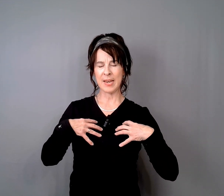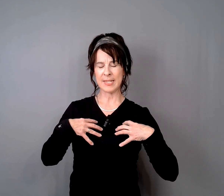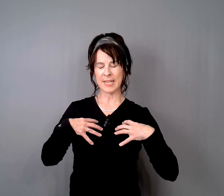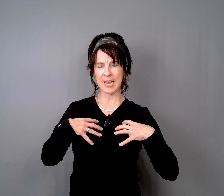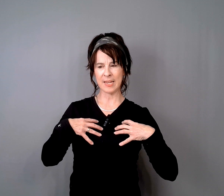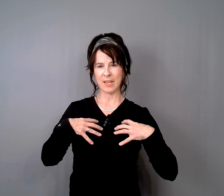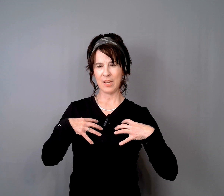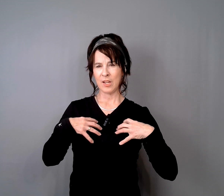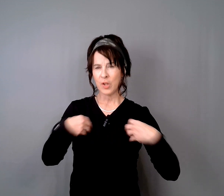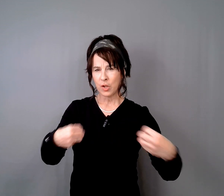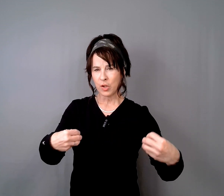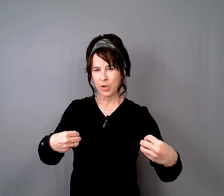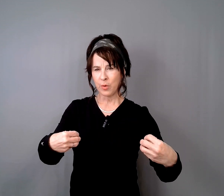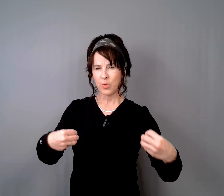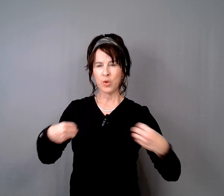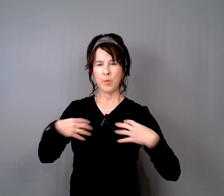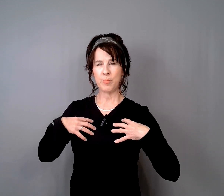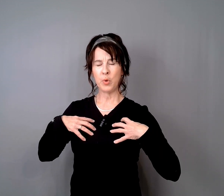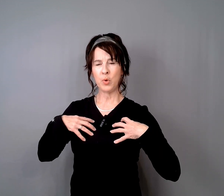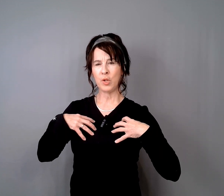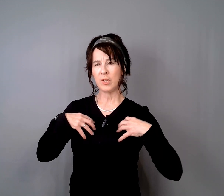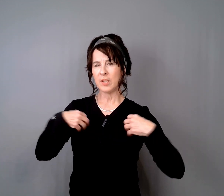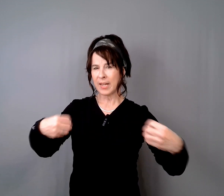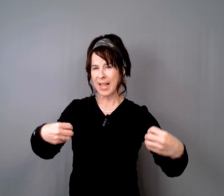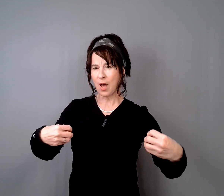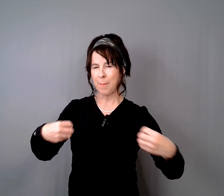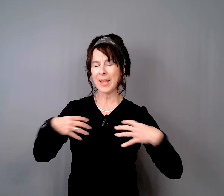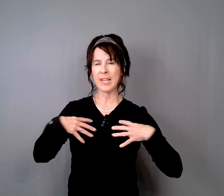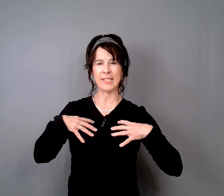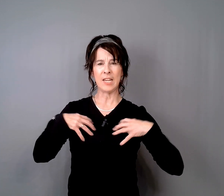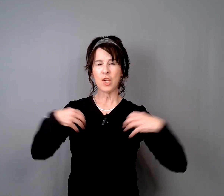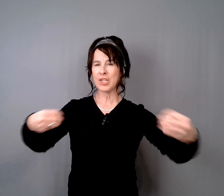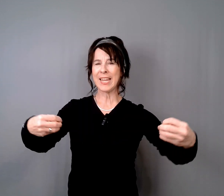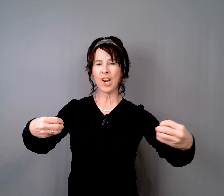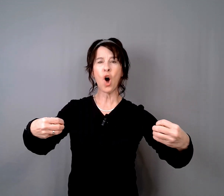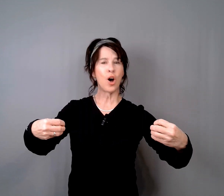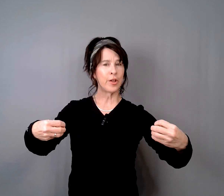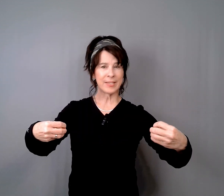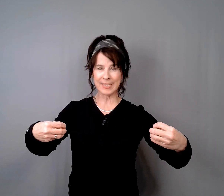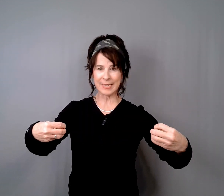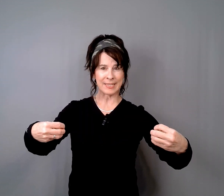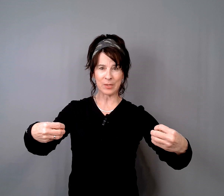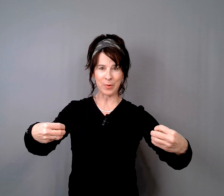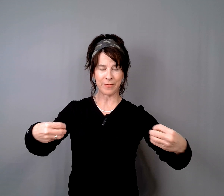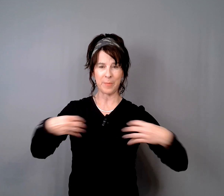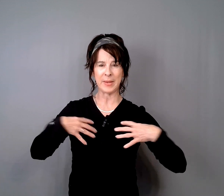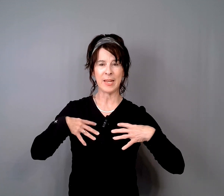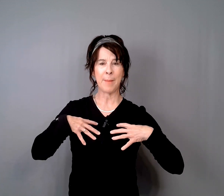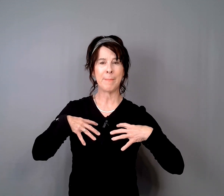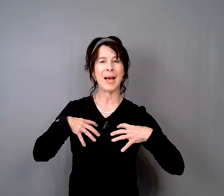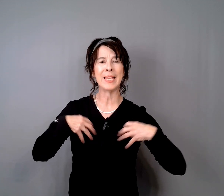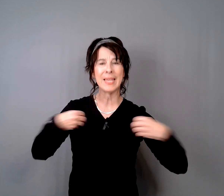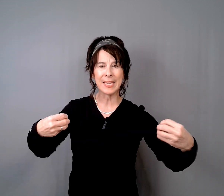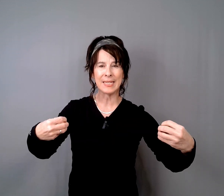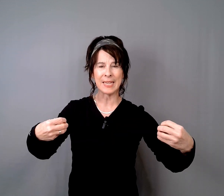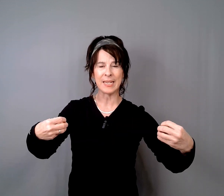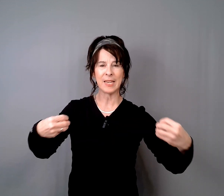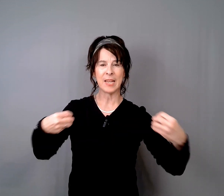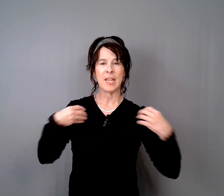it's like you pull it out. My healing. You're taking all the sickness away from me. My healing. You